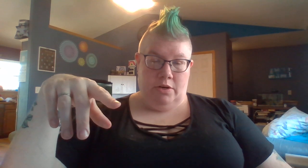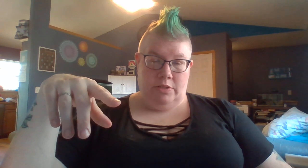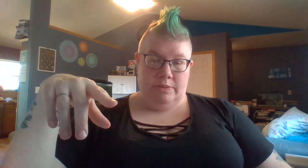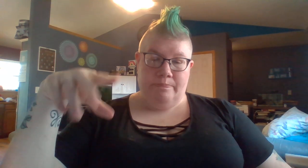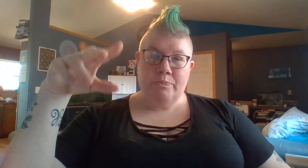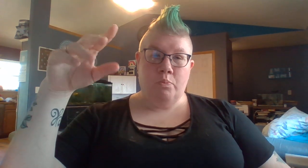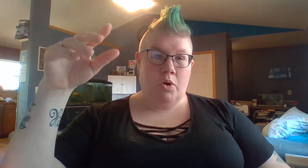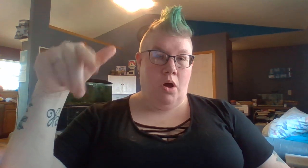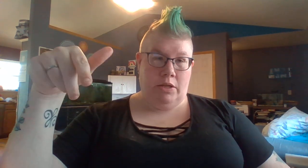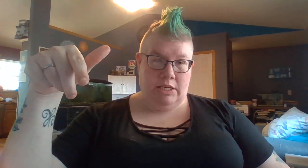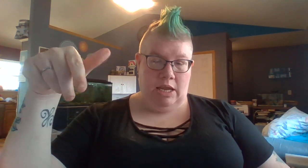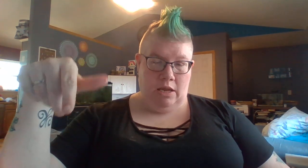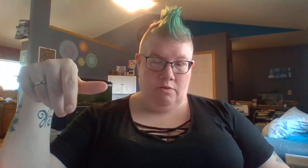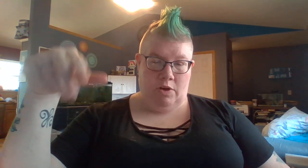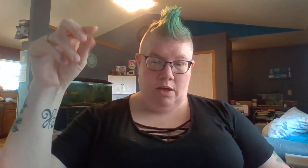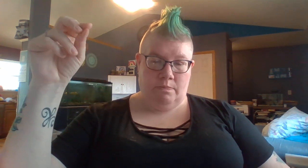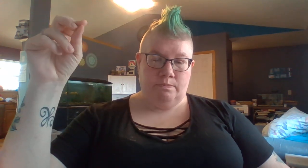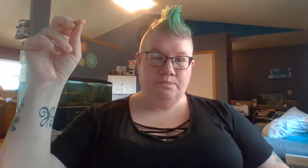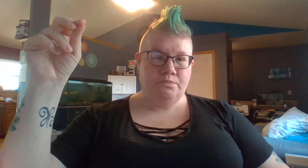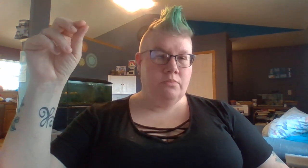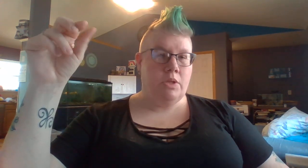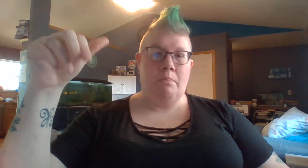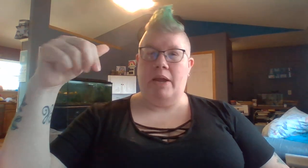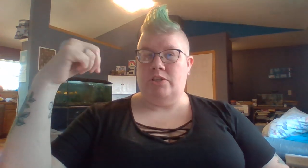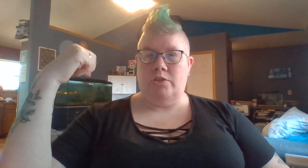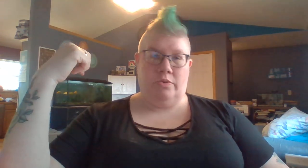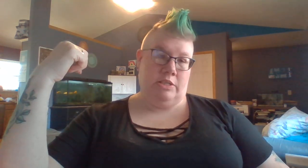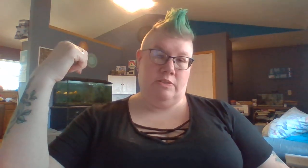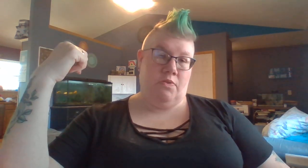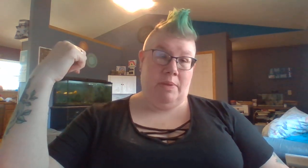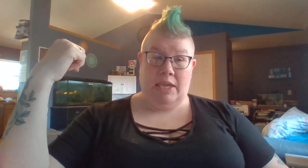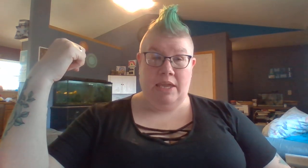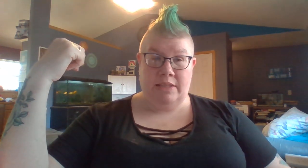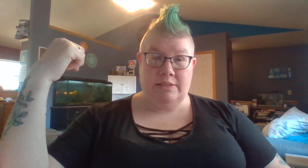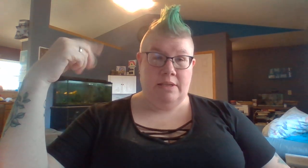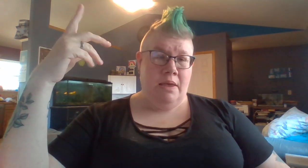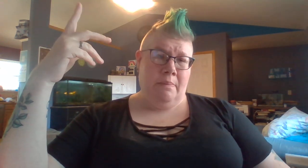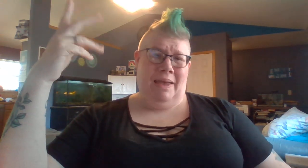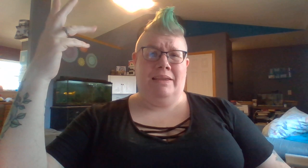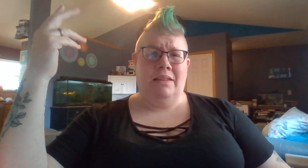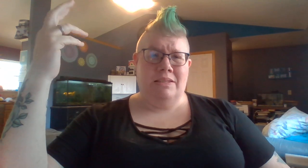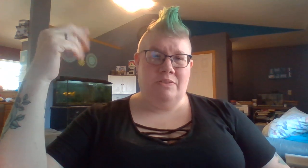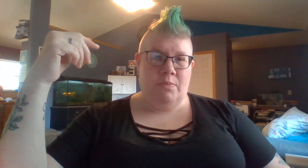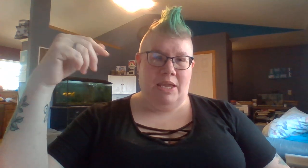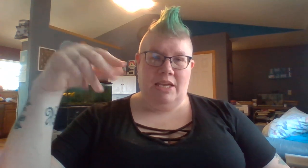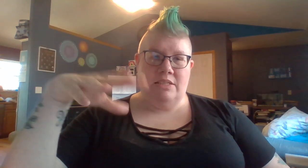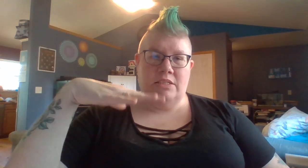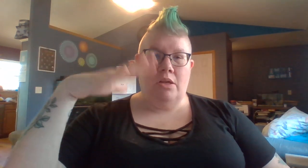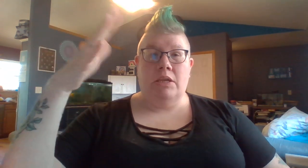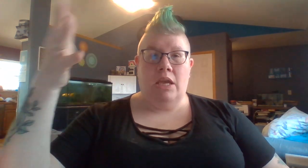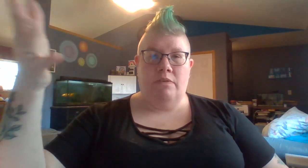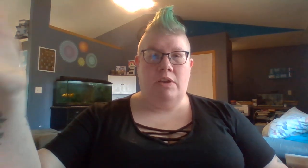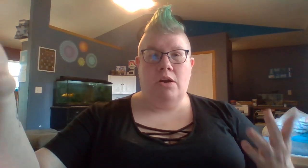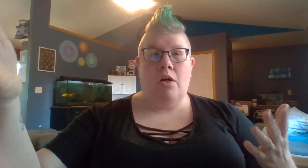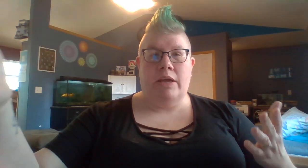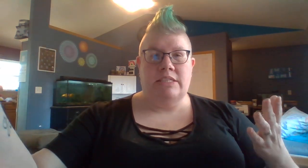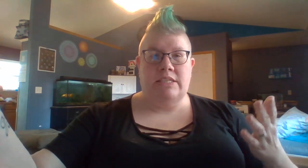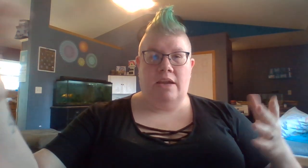newsletters were all in Canva. My to-do lists for my kids, packing lists for my kids, that's all in Canva, and it all gets saved